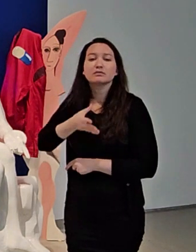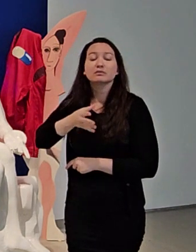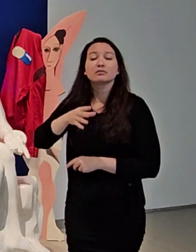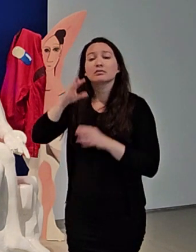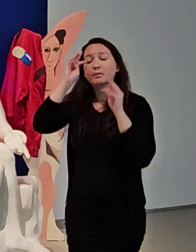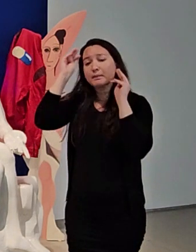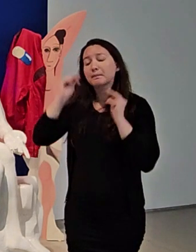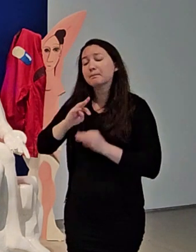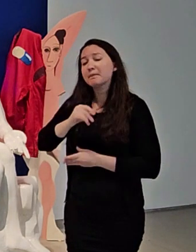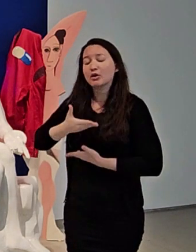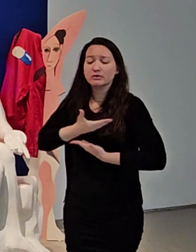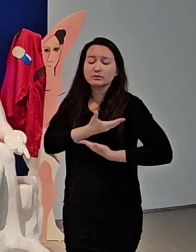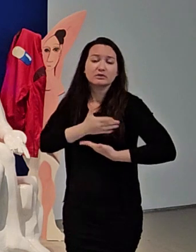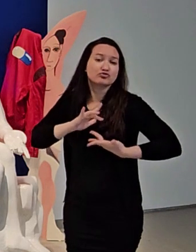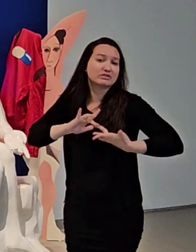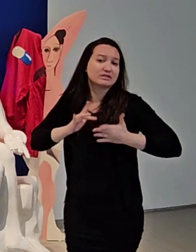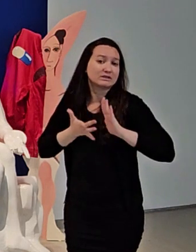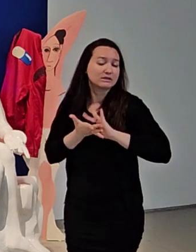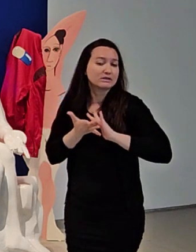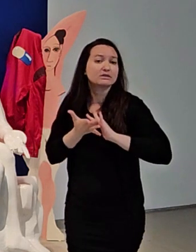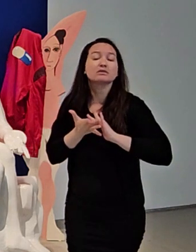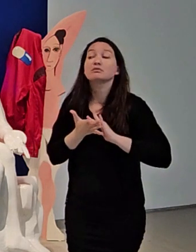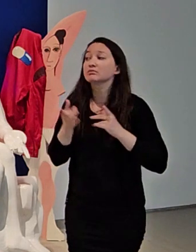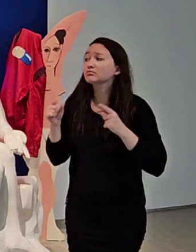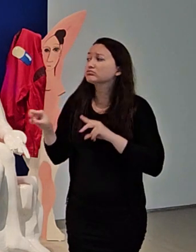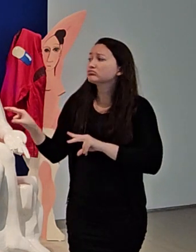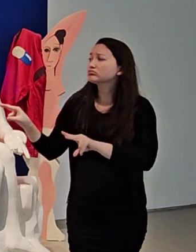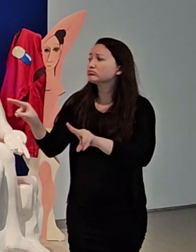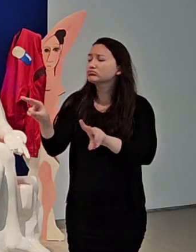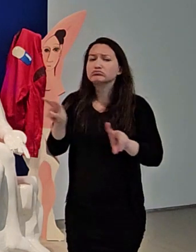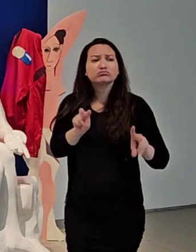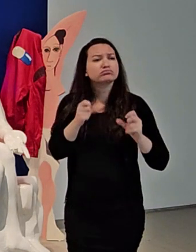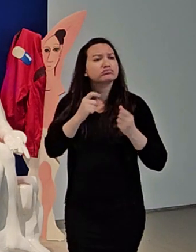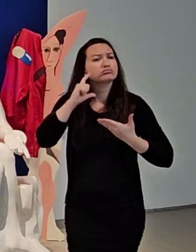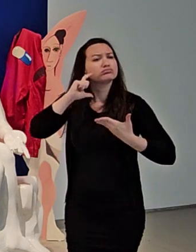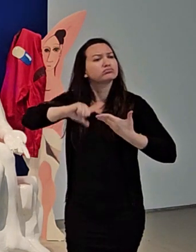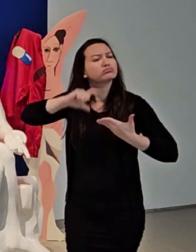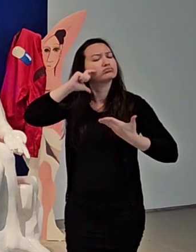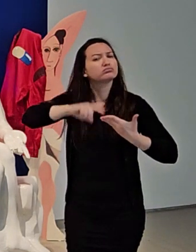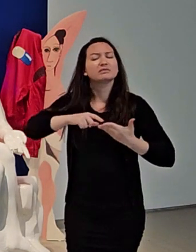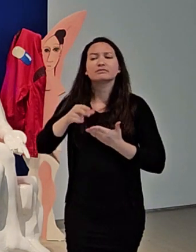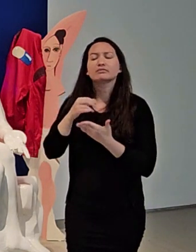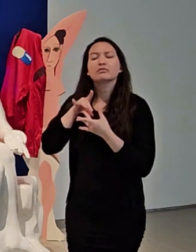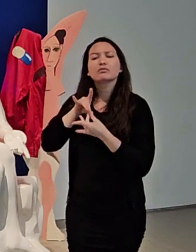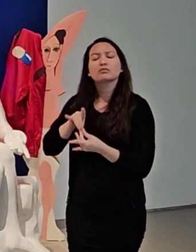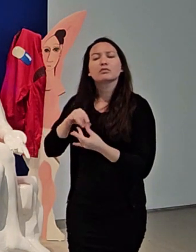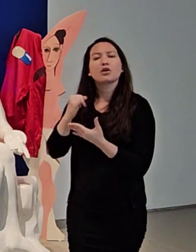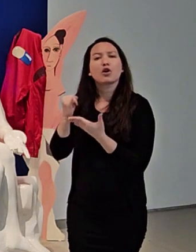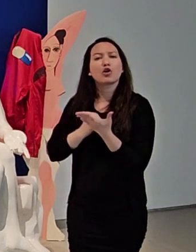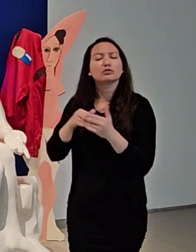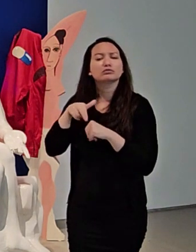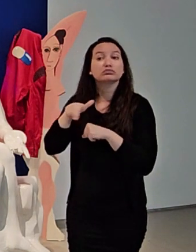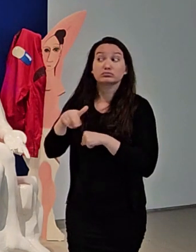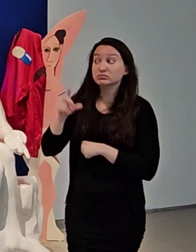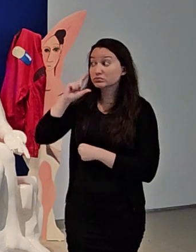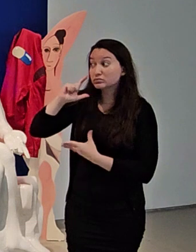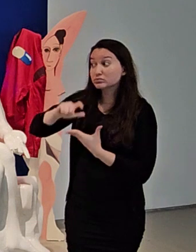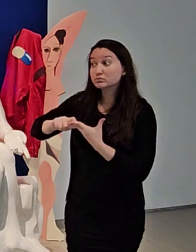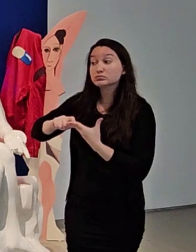references do you see? Did you find references to television, movies, comic books, and design too? Why do you